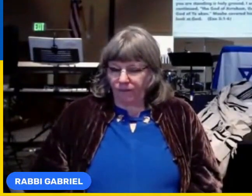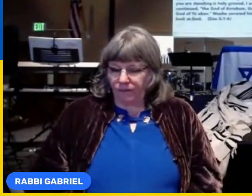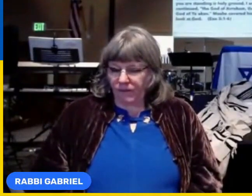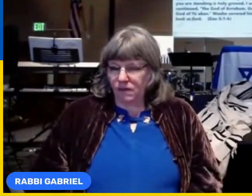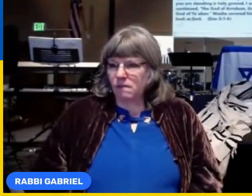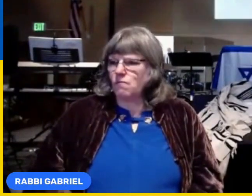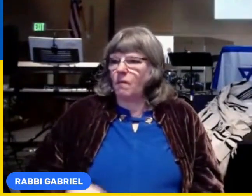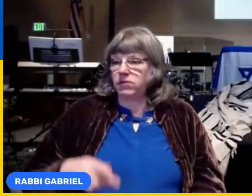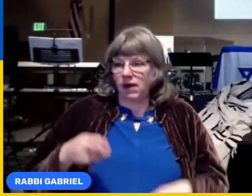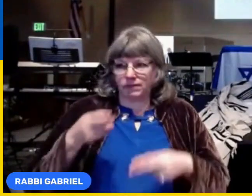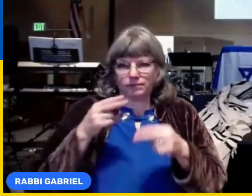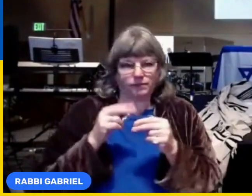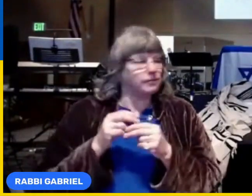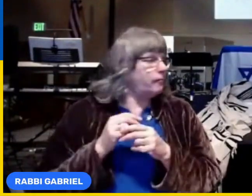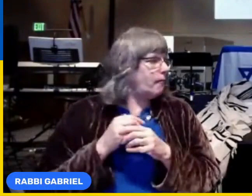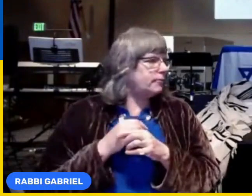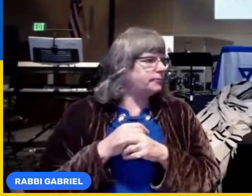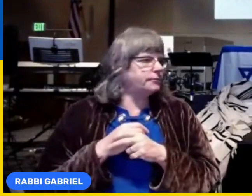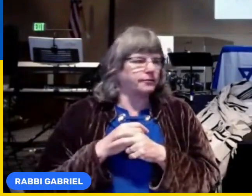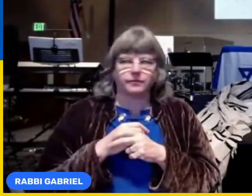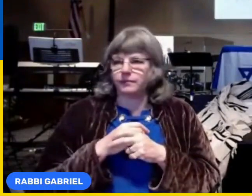Oh. Okay, yes.